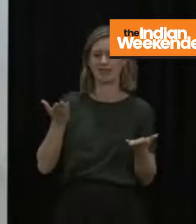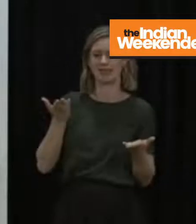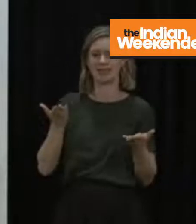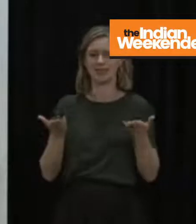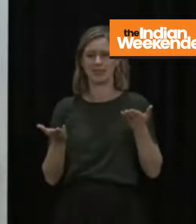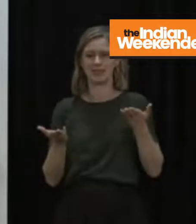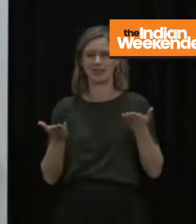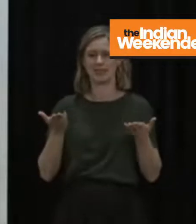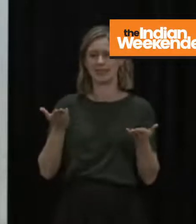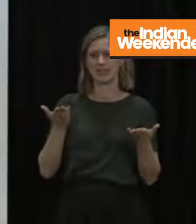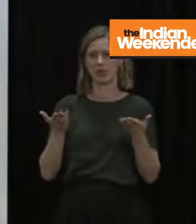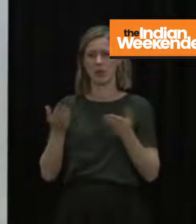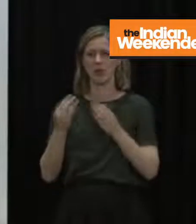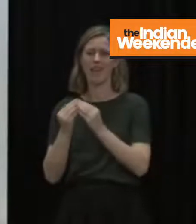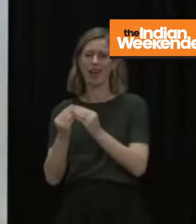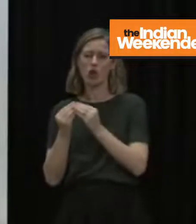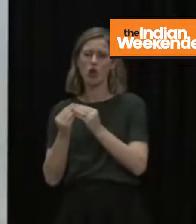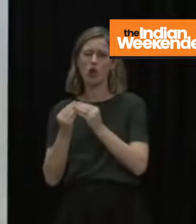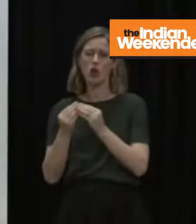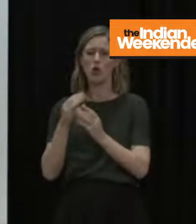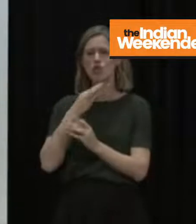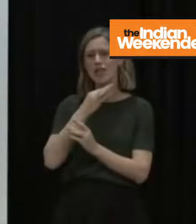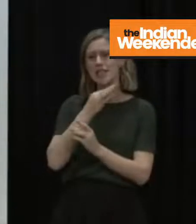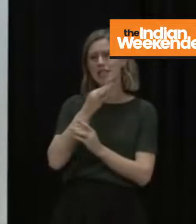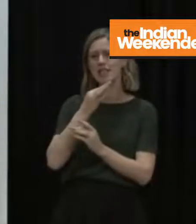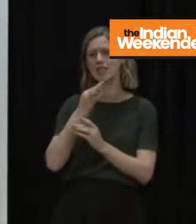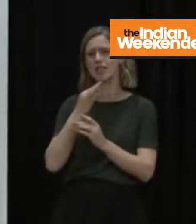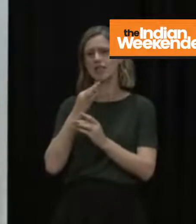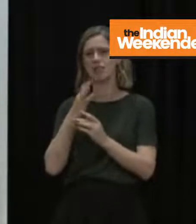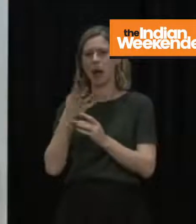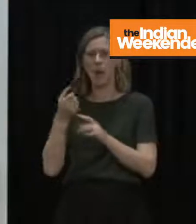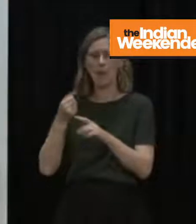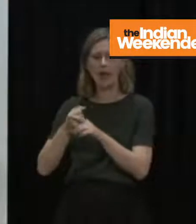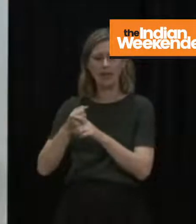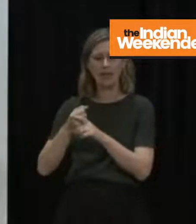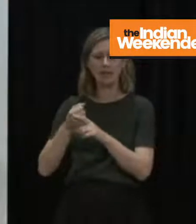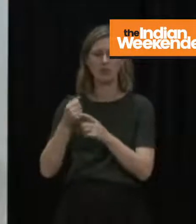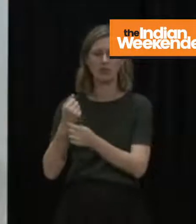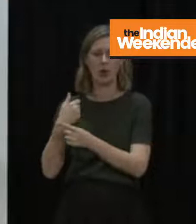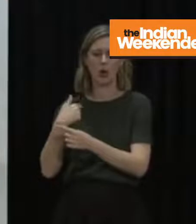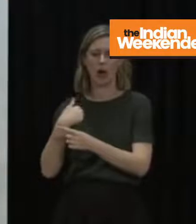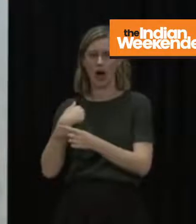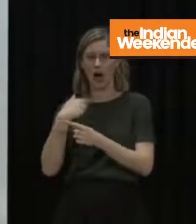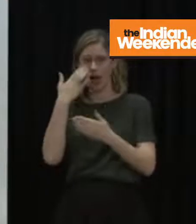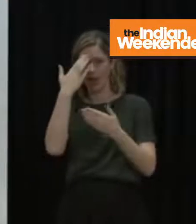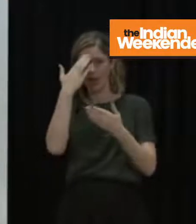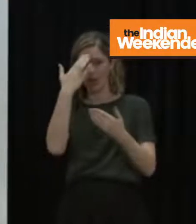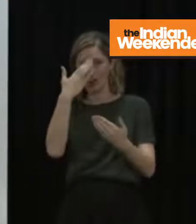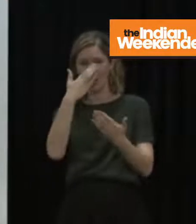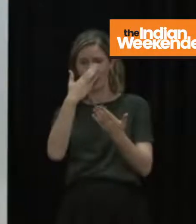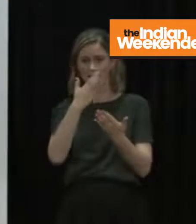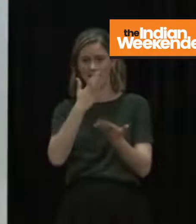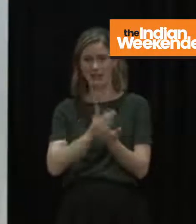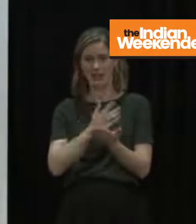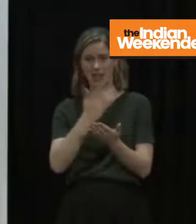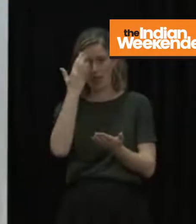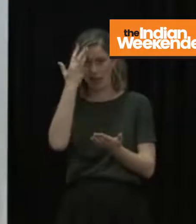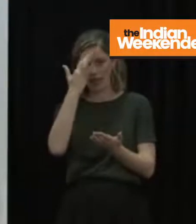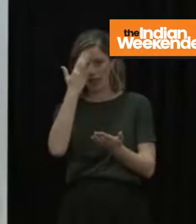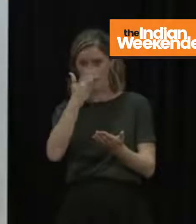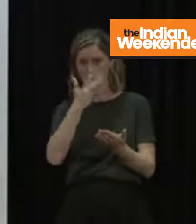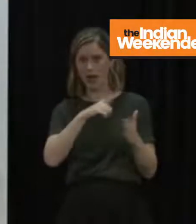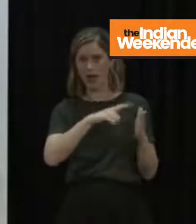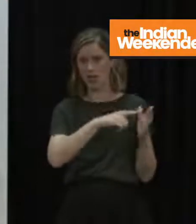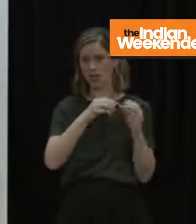the balance of the value of what was proposed. And so I'm actually not privy to the exact thinking that Dr.